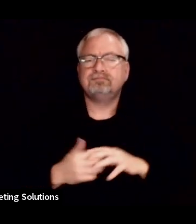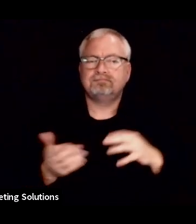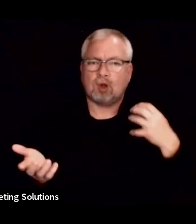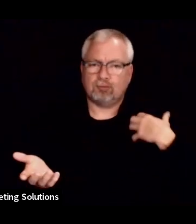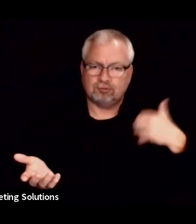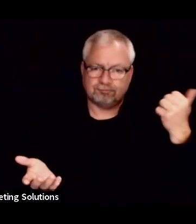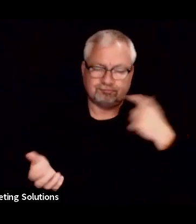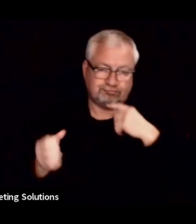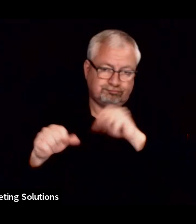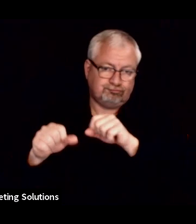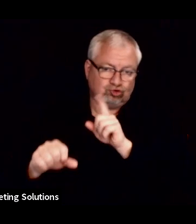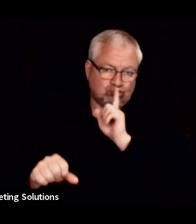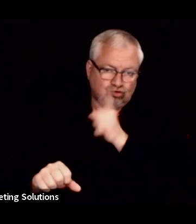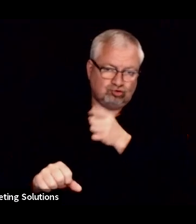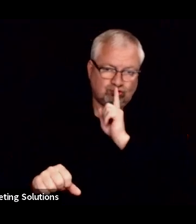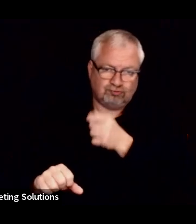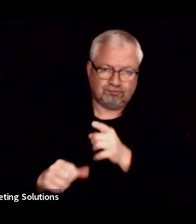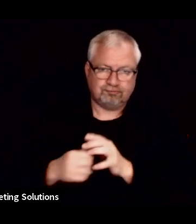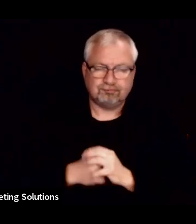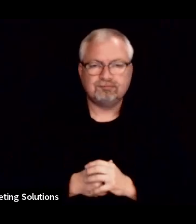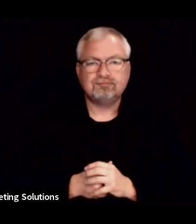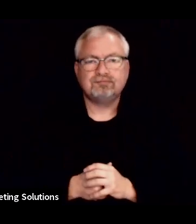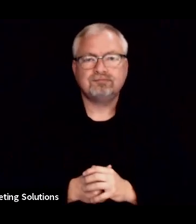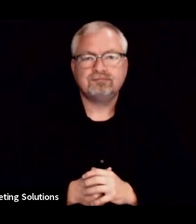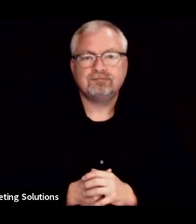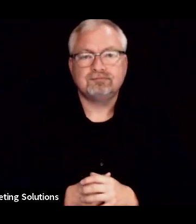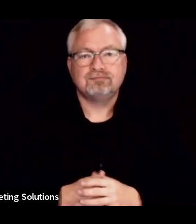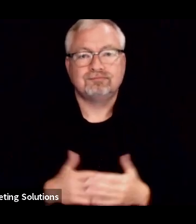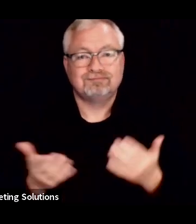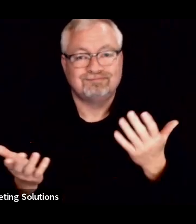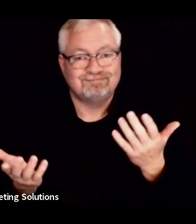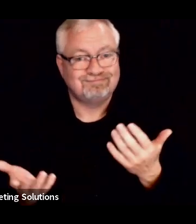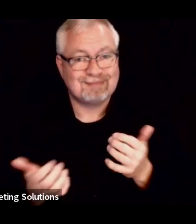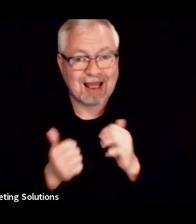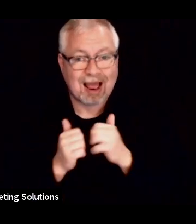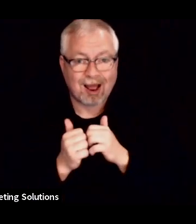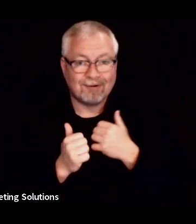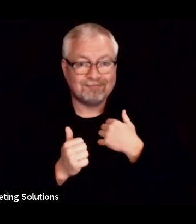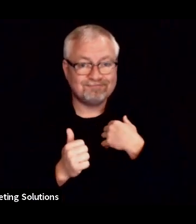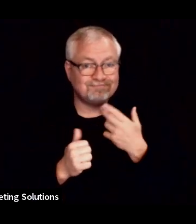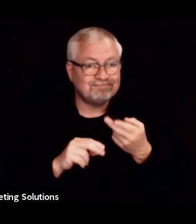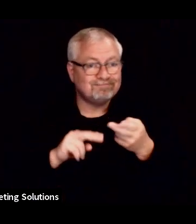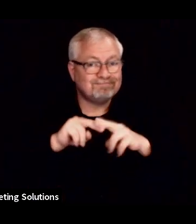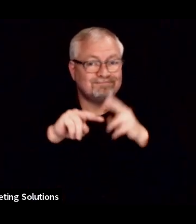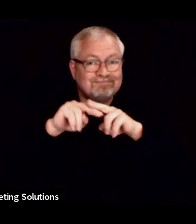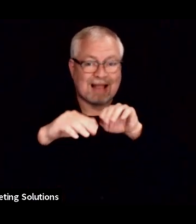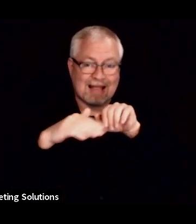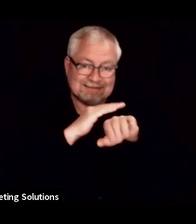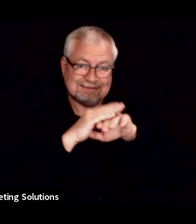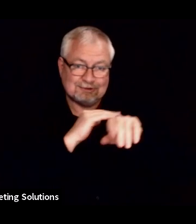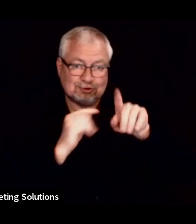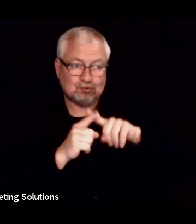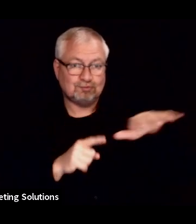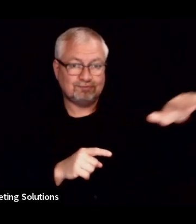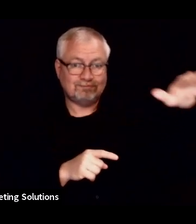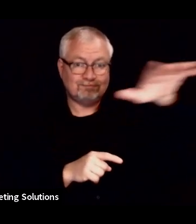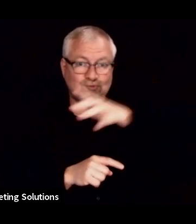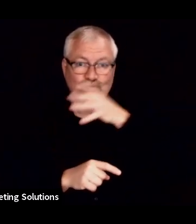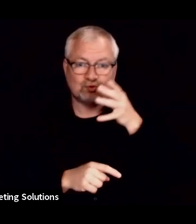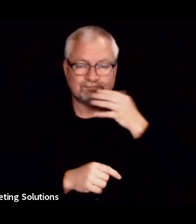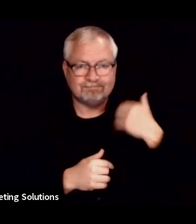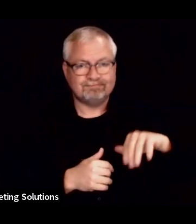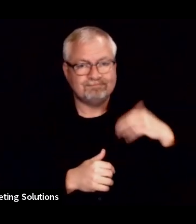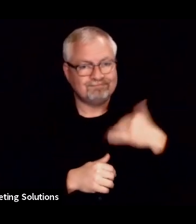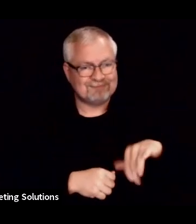Finding ways to increase access to testing is certainly an ongoing priority for us.